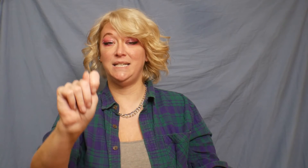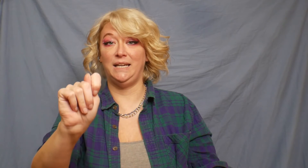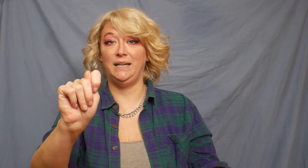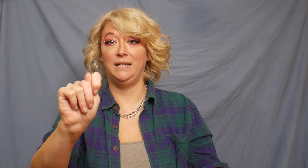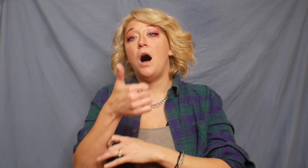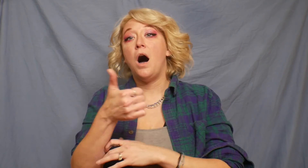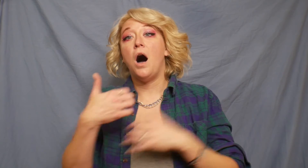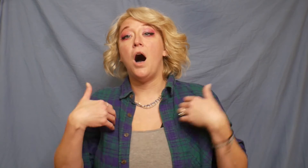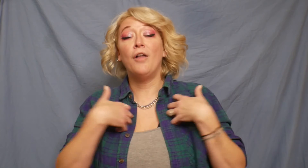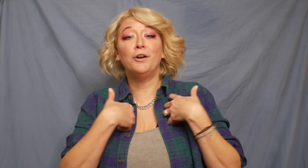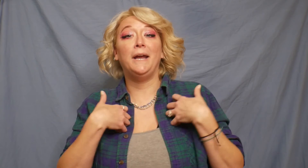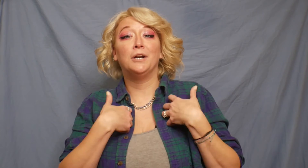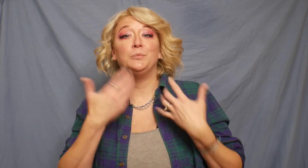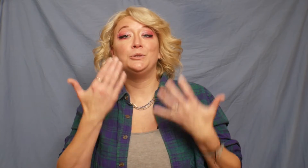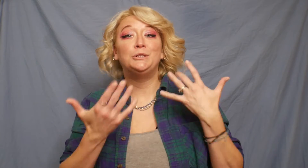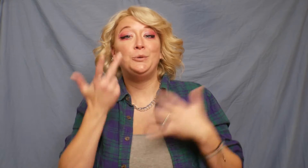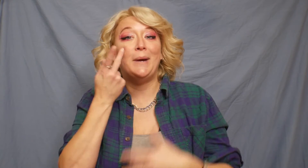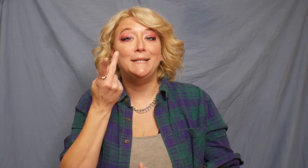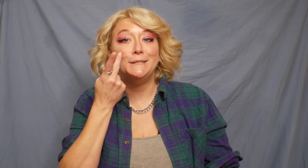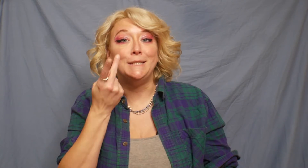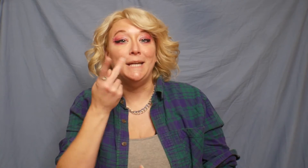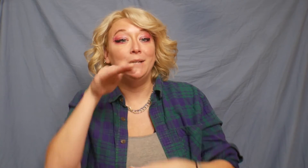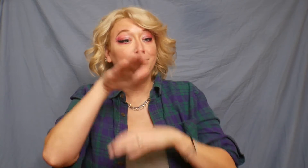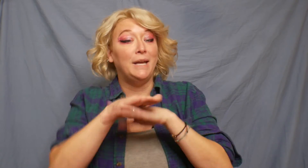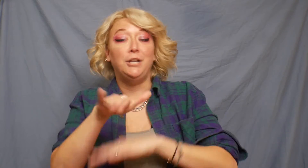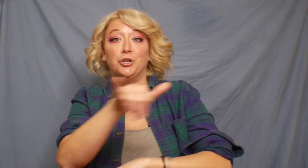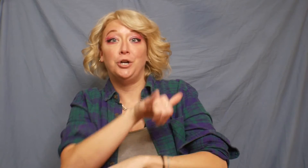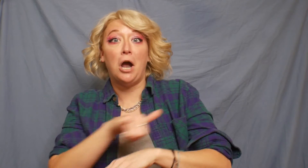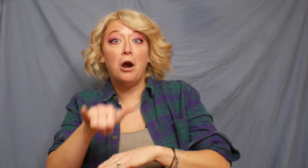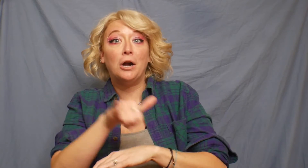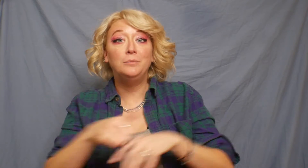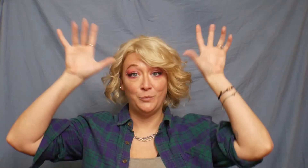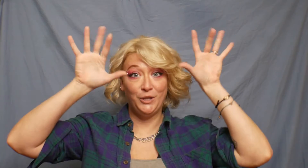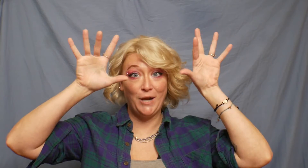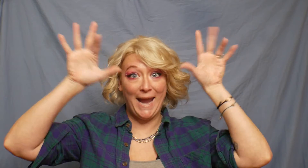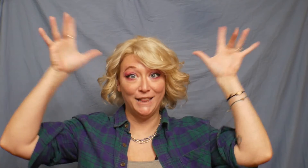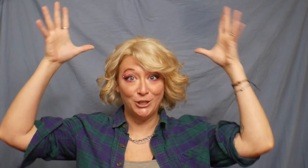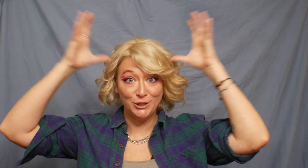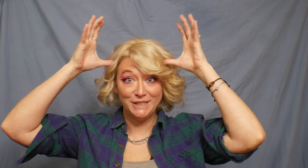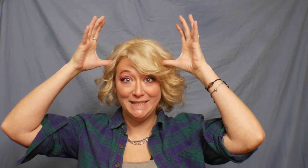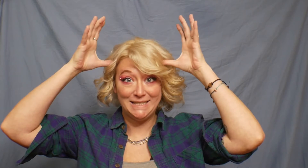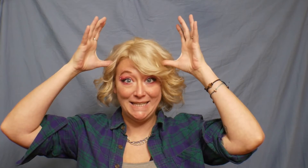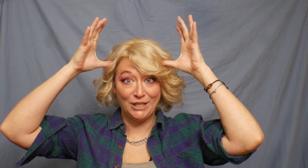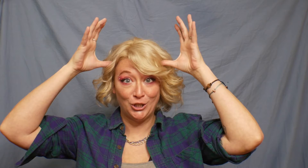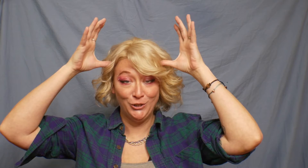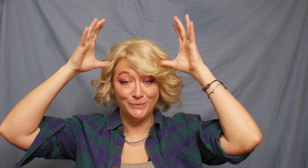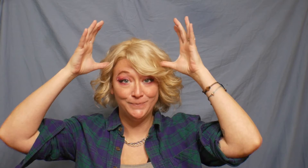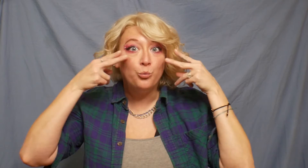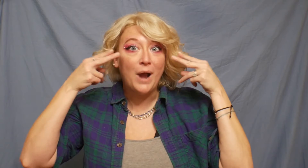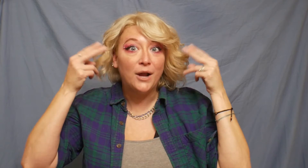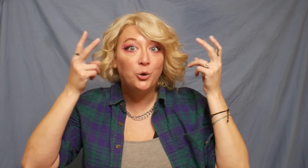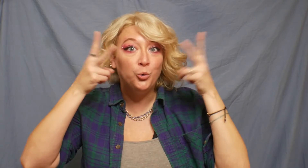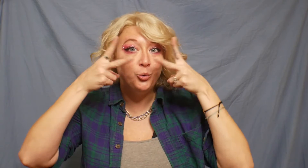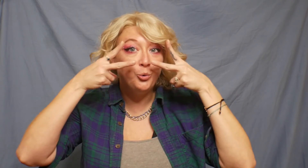P-A-R-A-K-E-E-T. Other animals you might see in your yard with your antlers: deer,